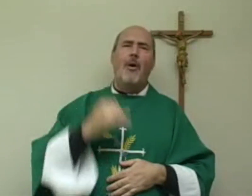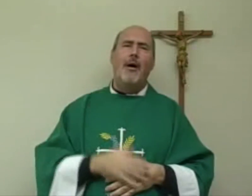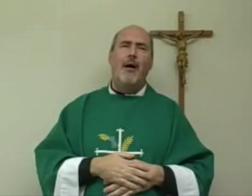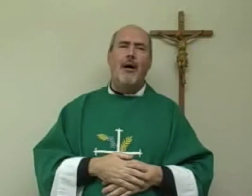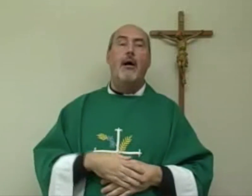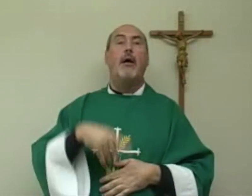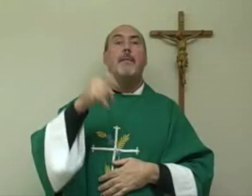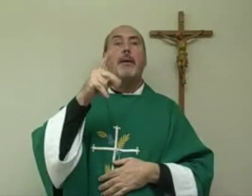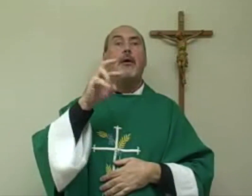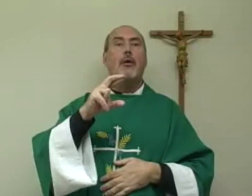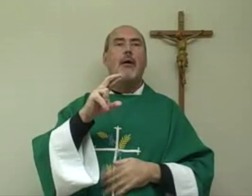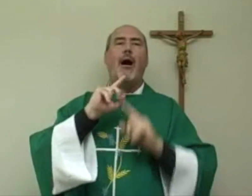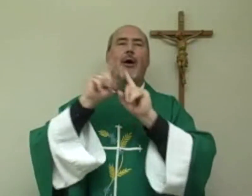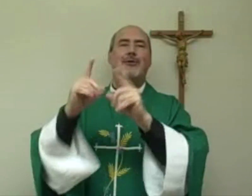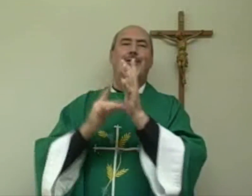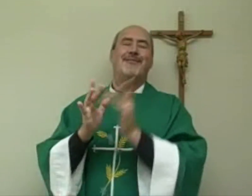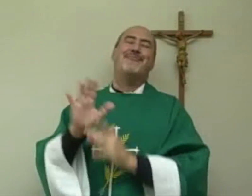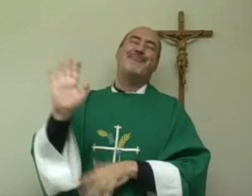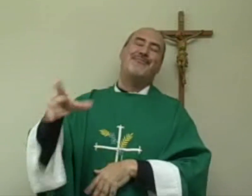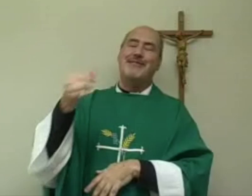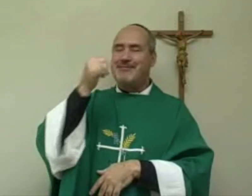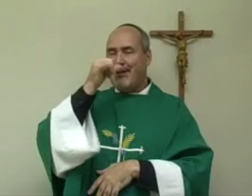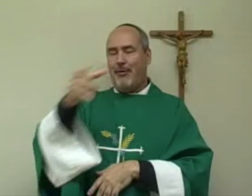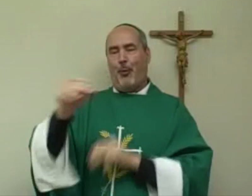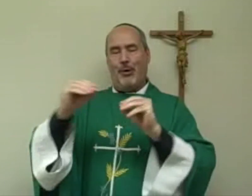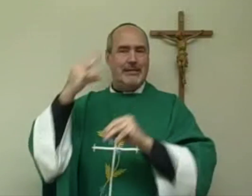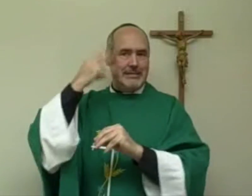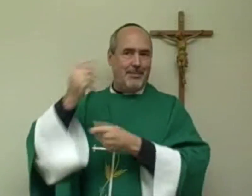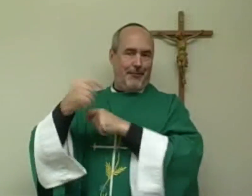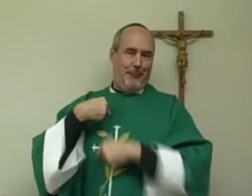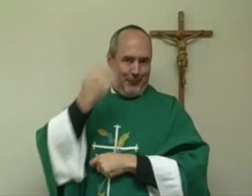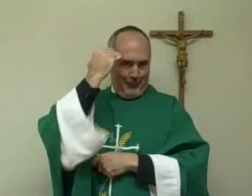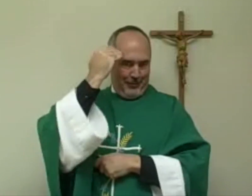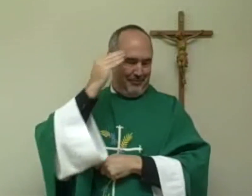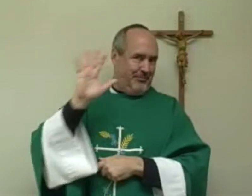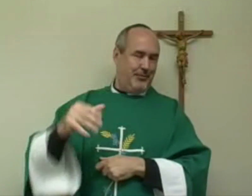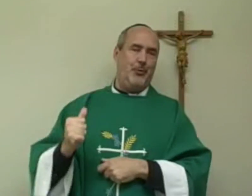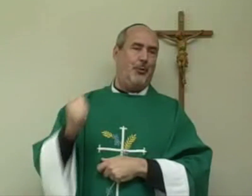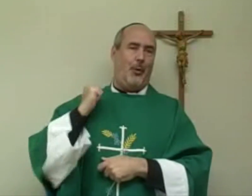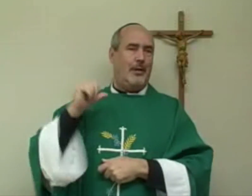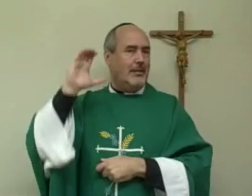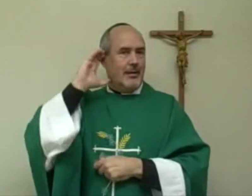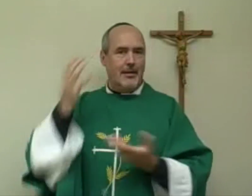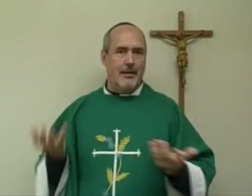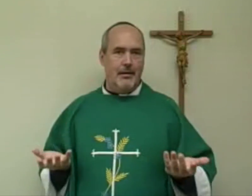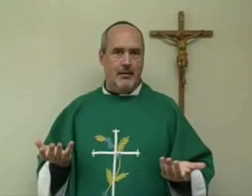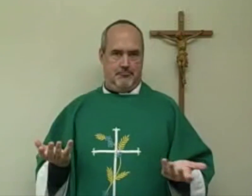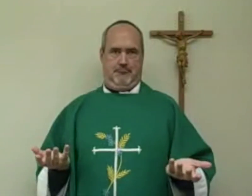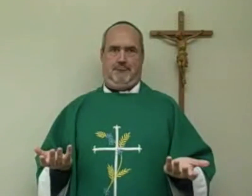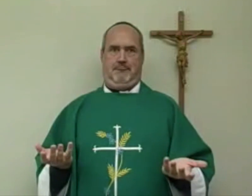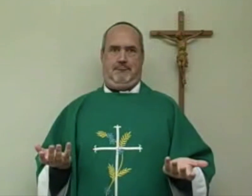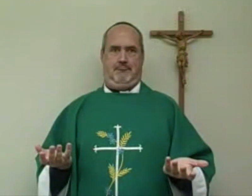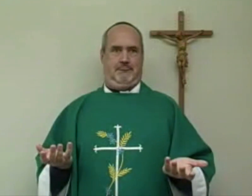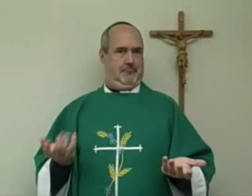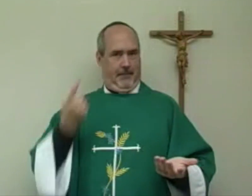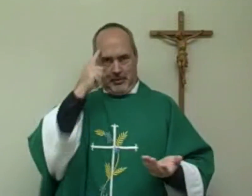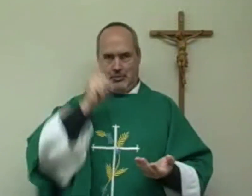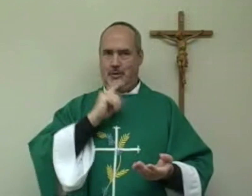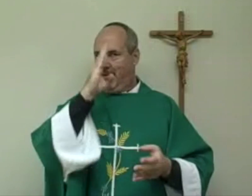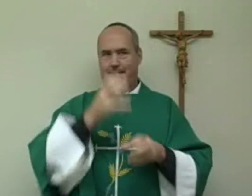shore to help him bring the boat in. Now, had Peter ignored Jesus' advice because he was such the experienced